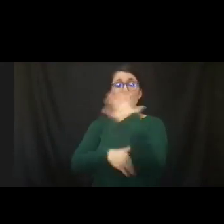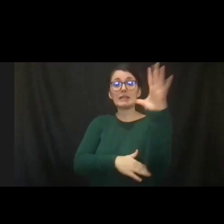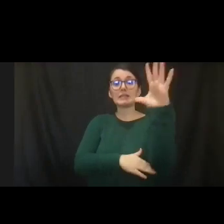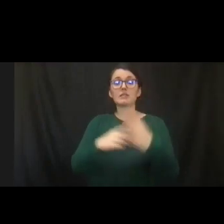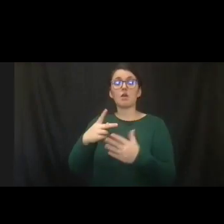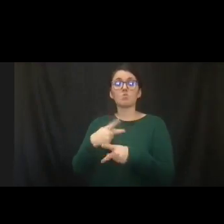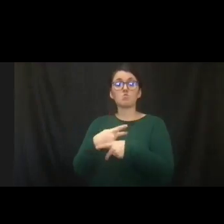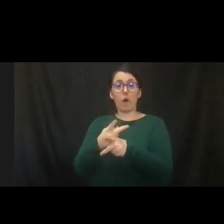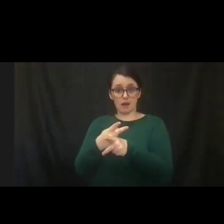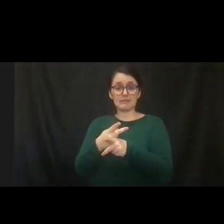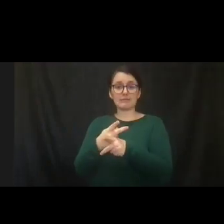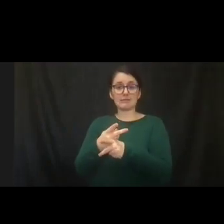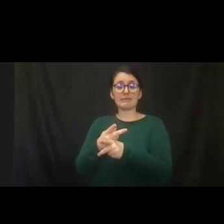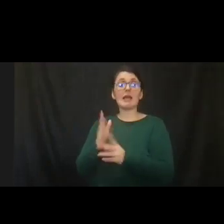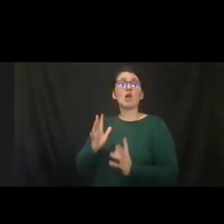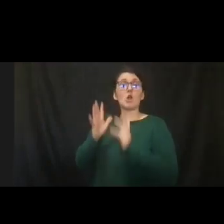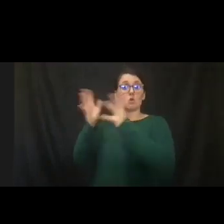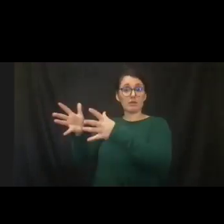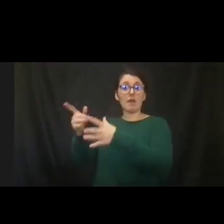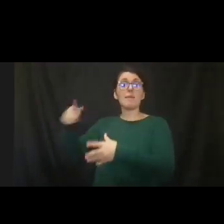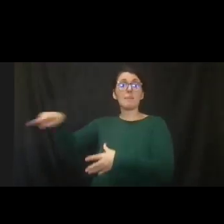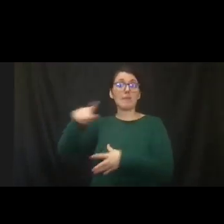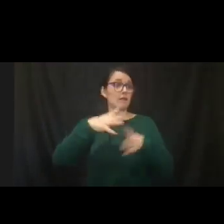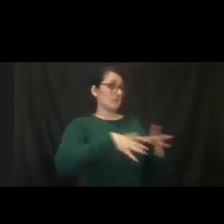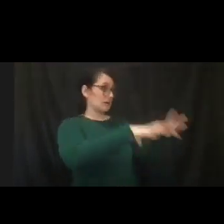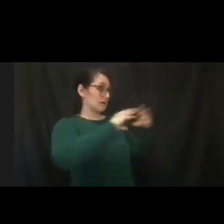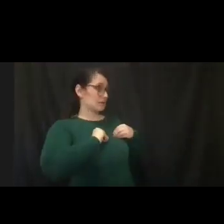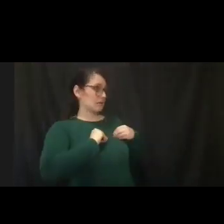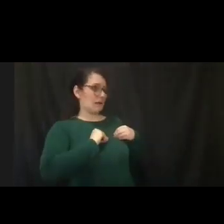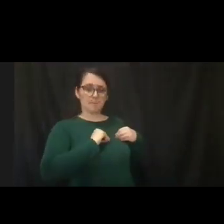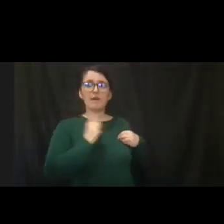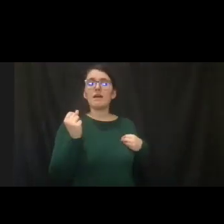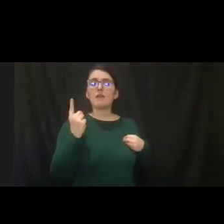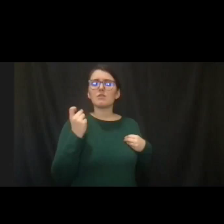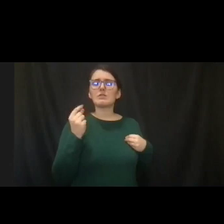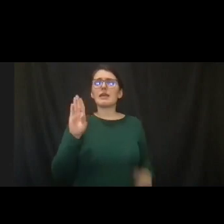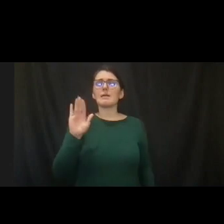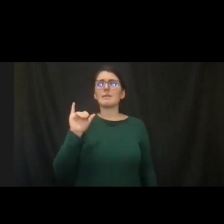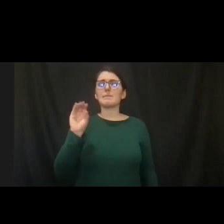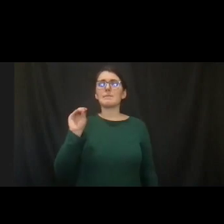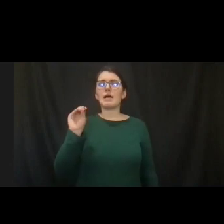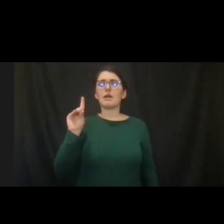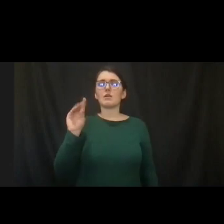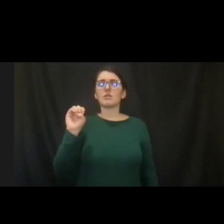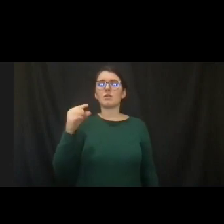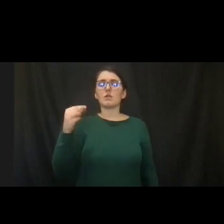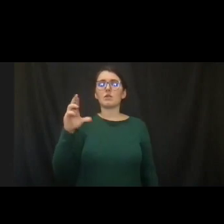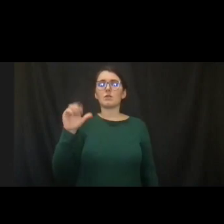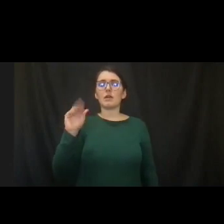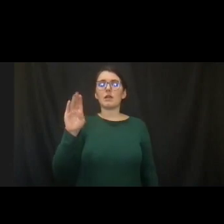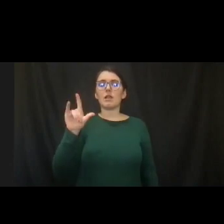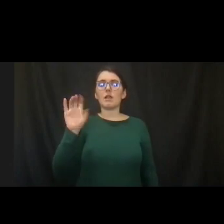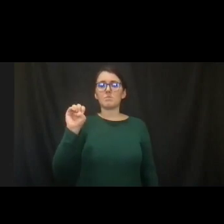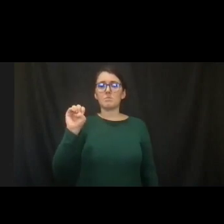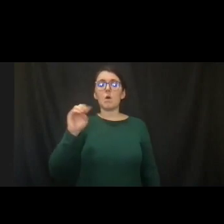to take that yard waste, those biodegradable materials, and they're going to compost it